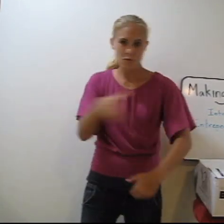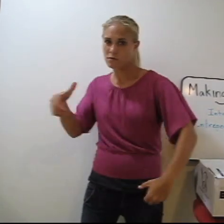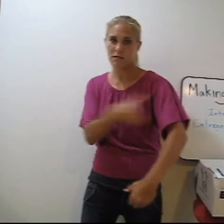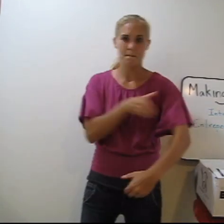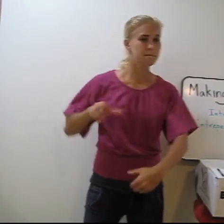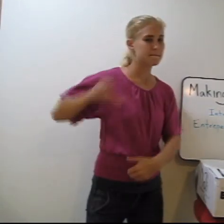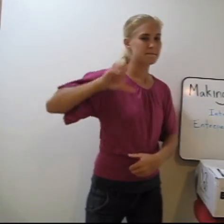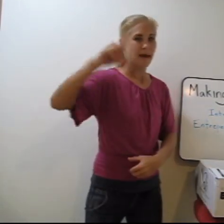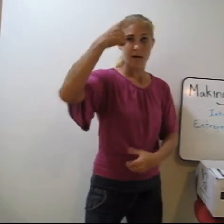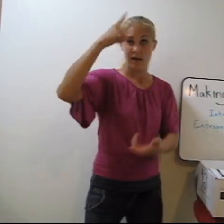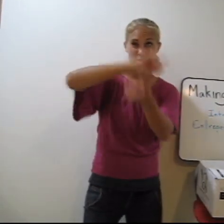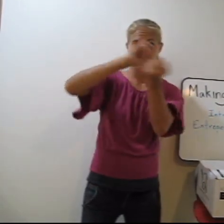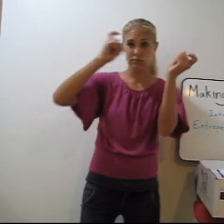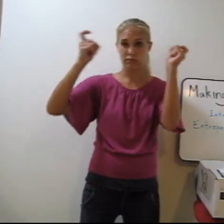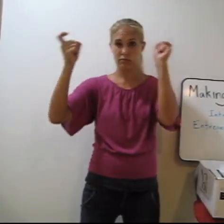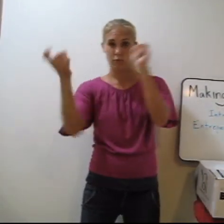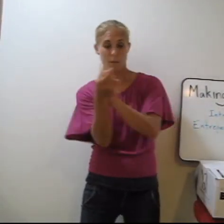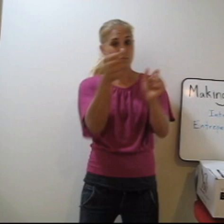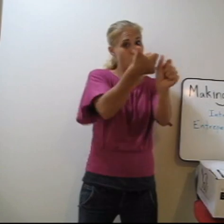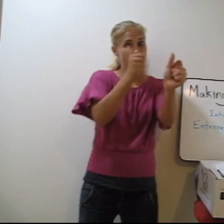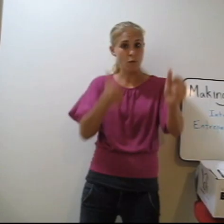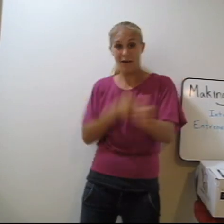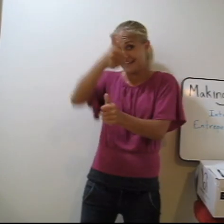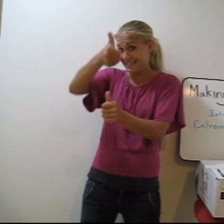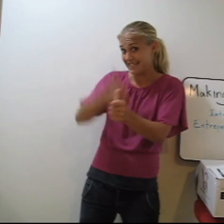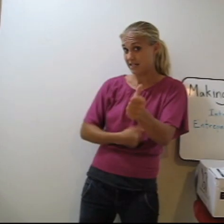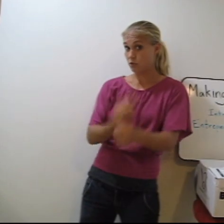to navigate around them.